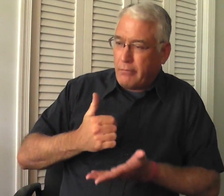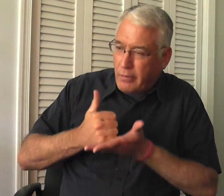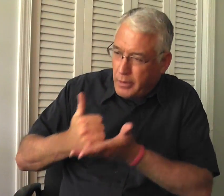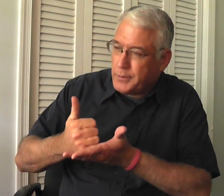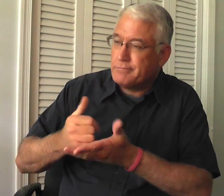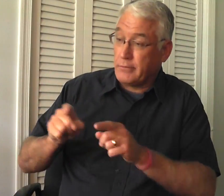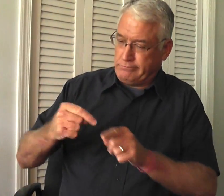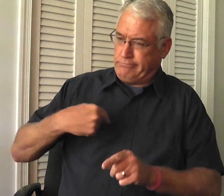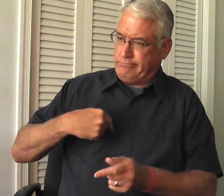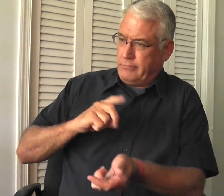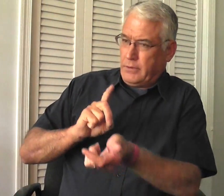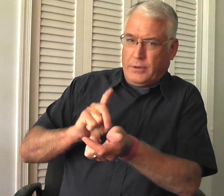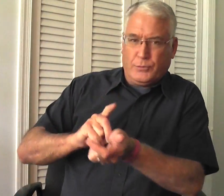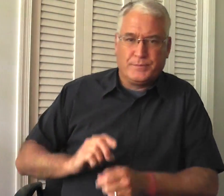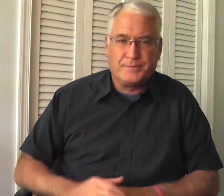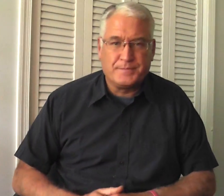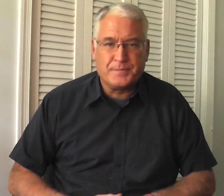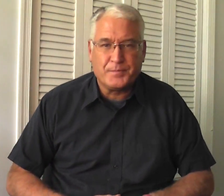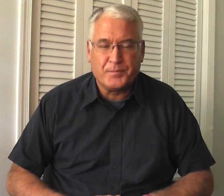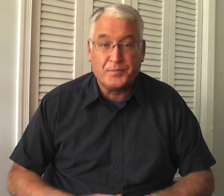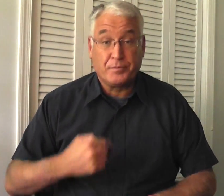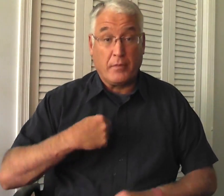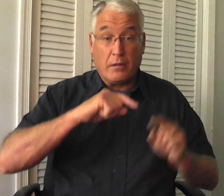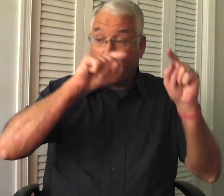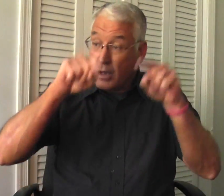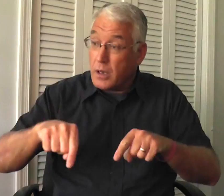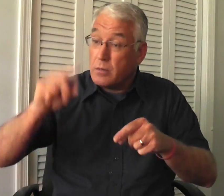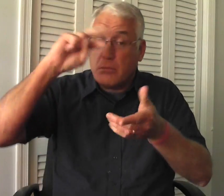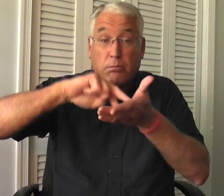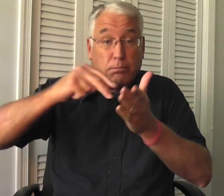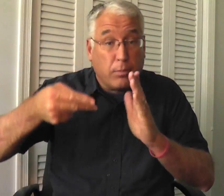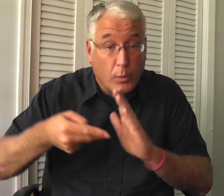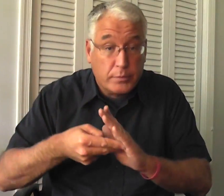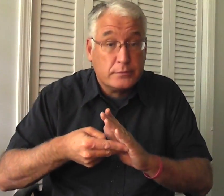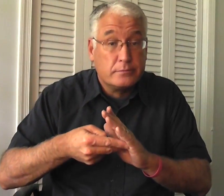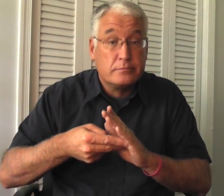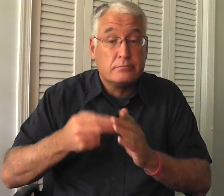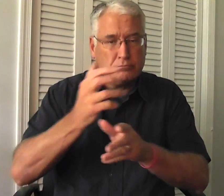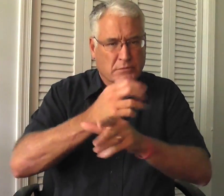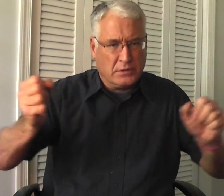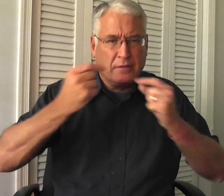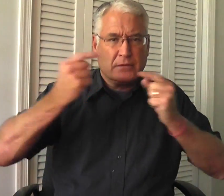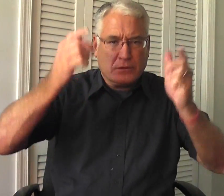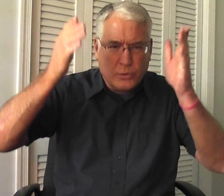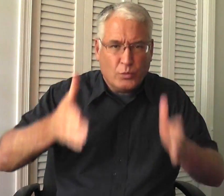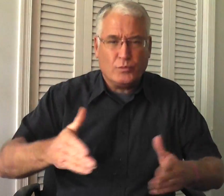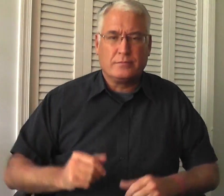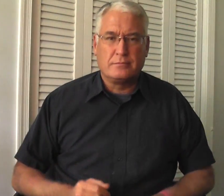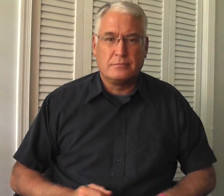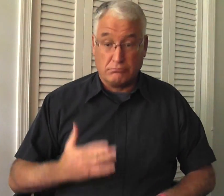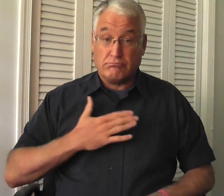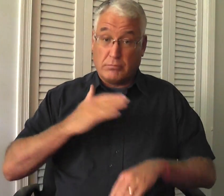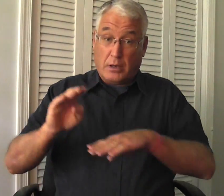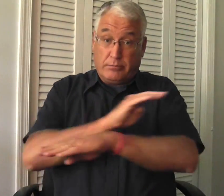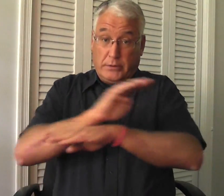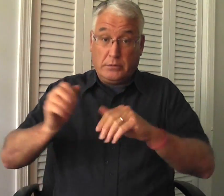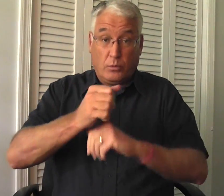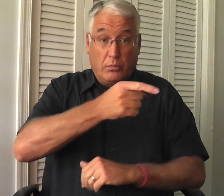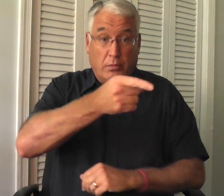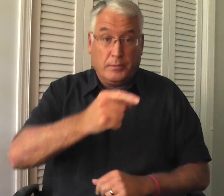You don't need my help. I'm a physician. I'm a doctor. I came here, meaning I came here for sinners.